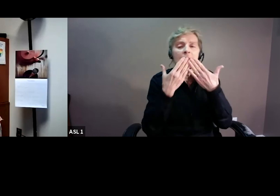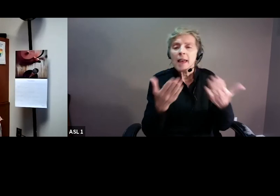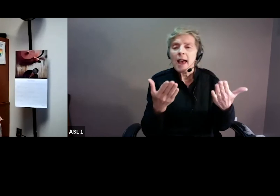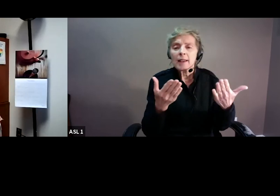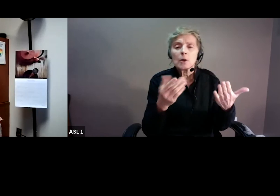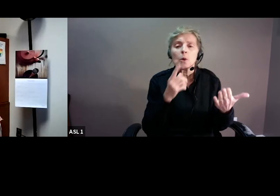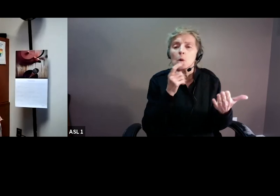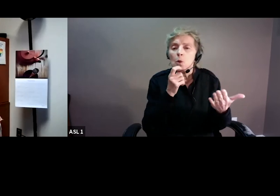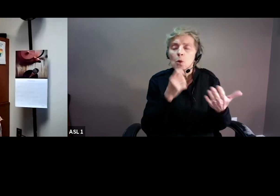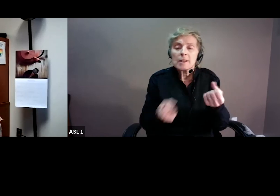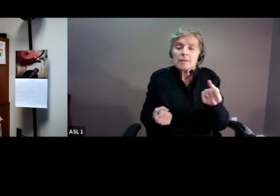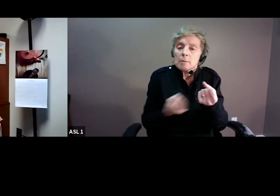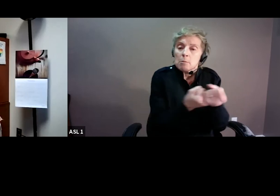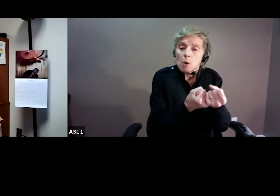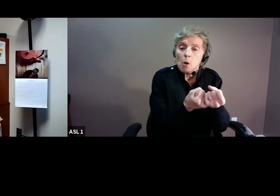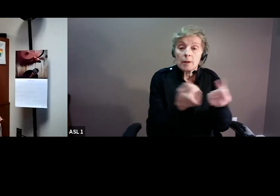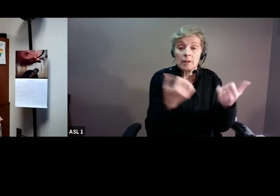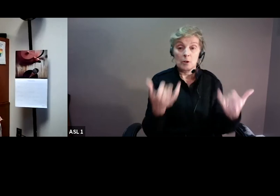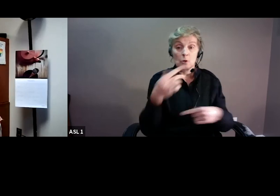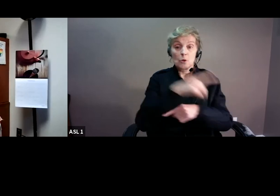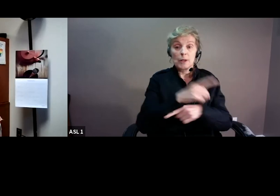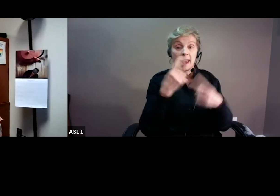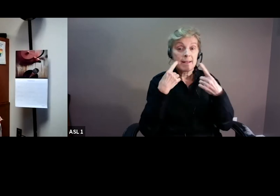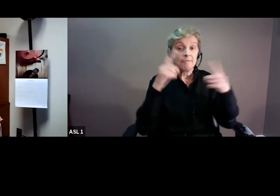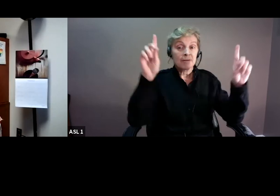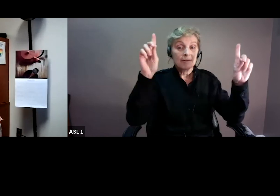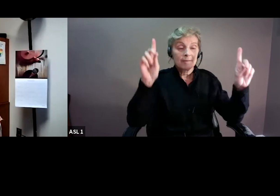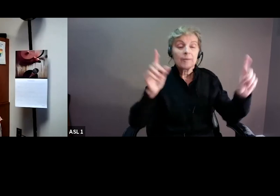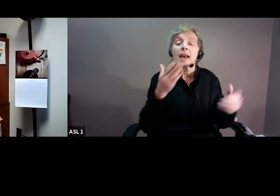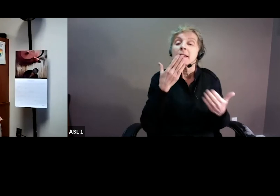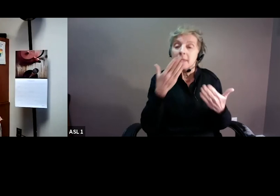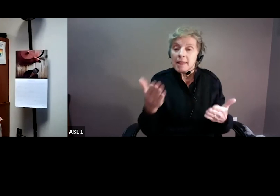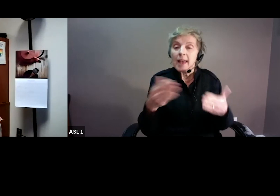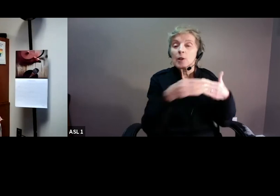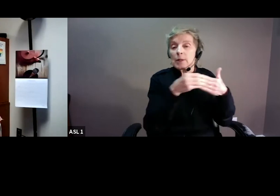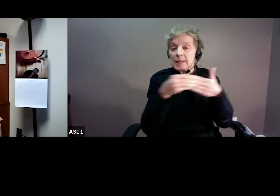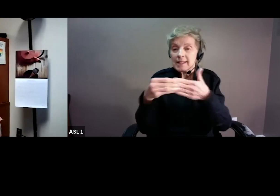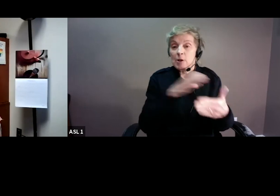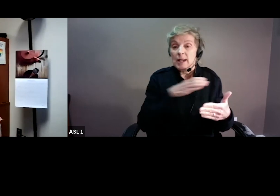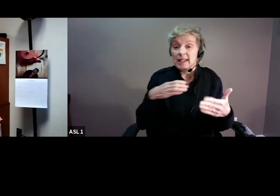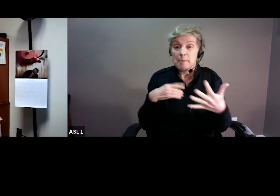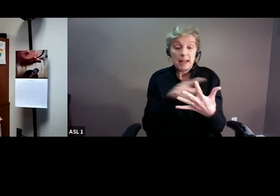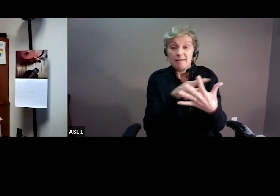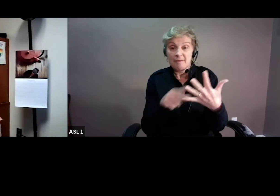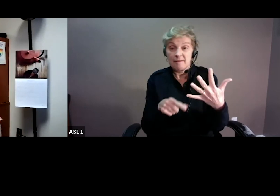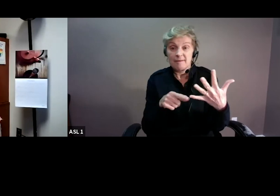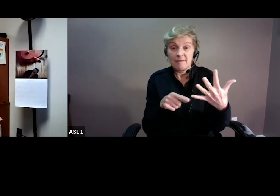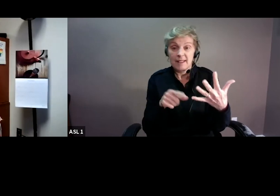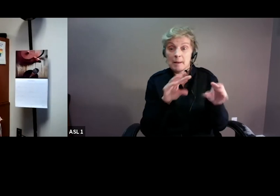has supported to make this day happen. And thanks again to the steering committee who made the magic